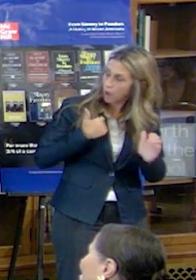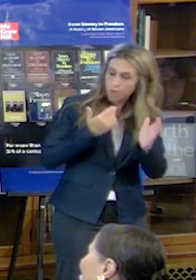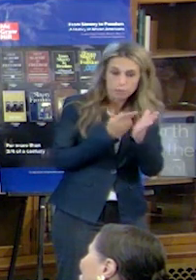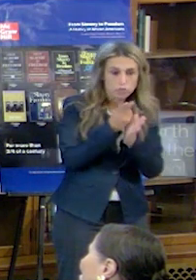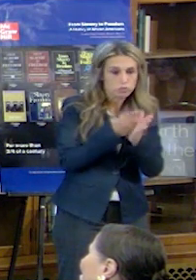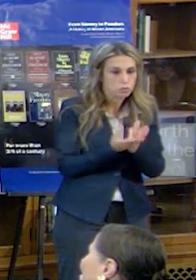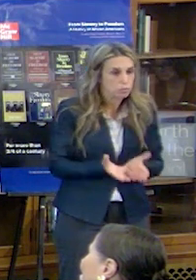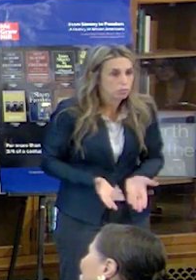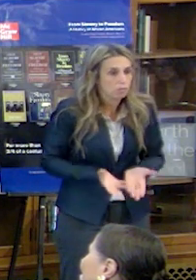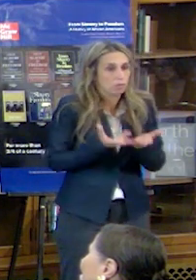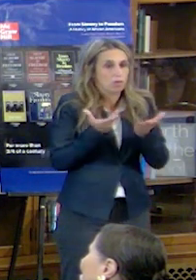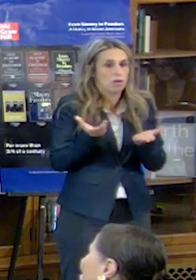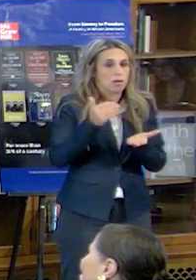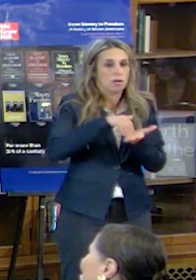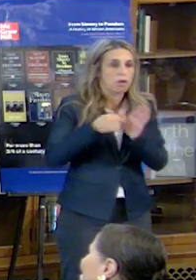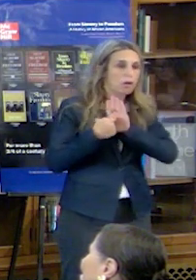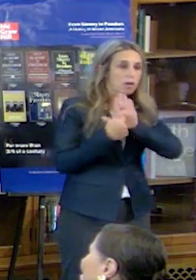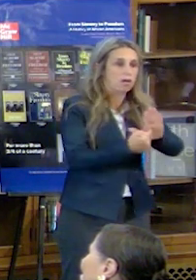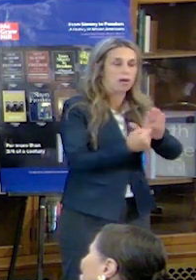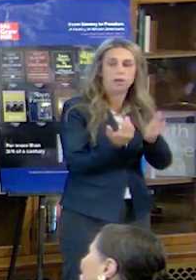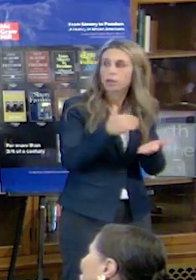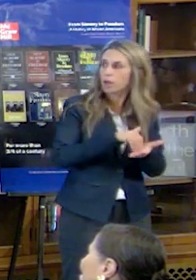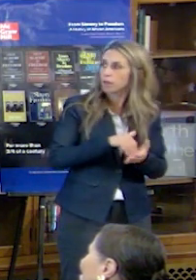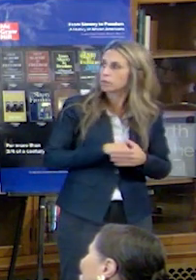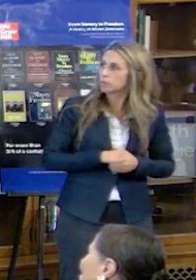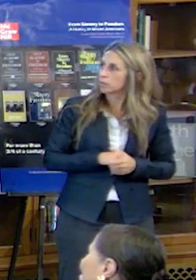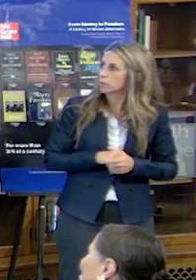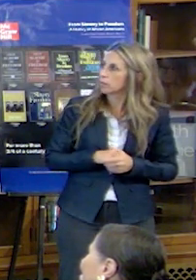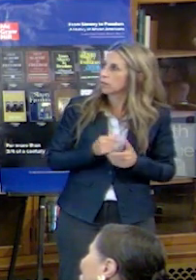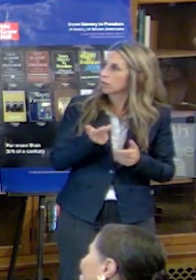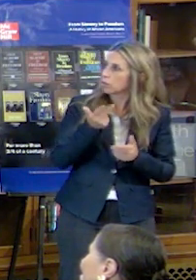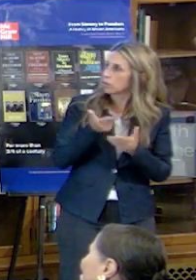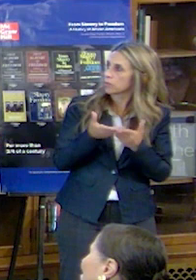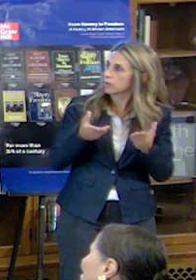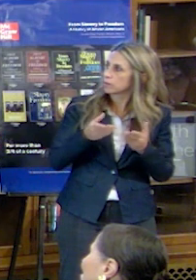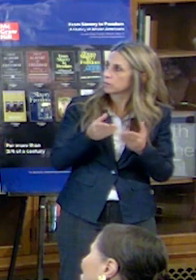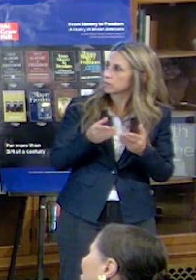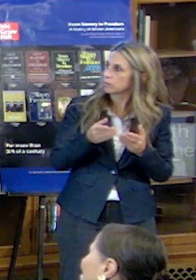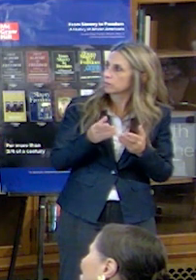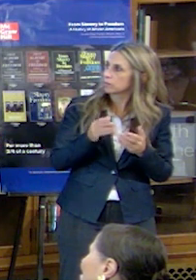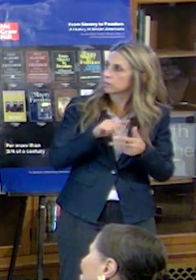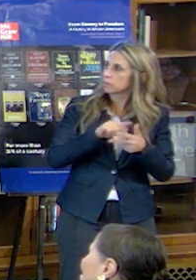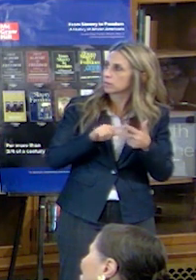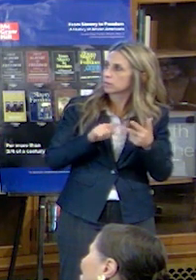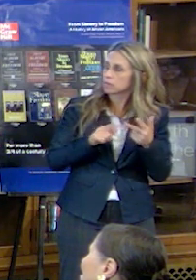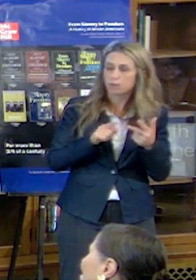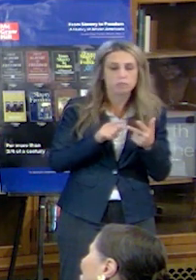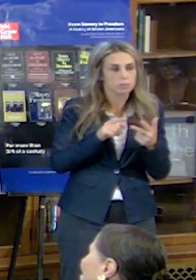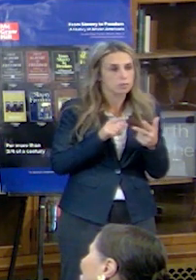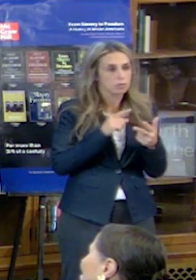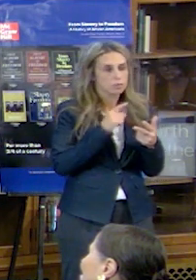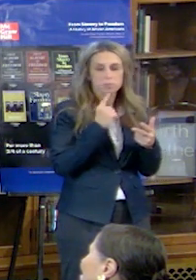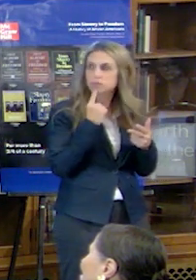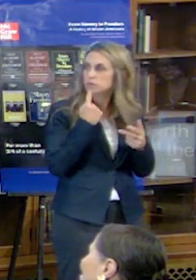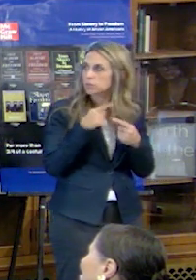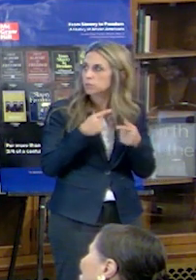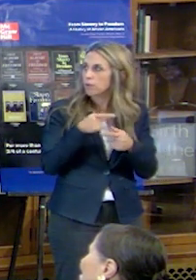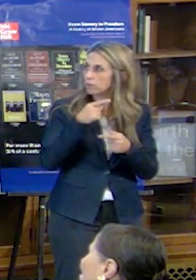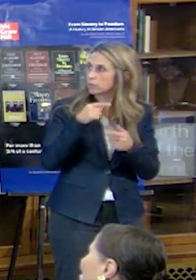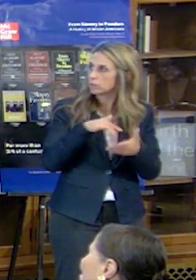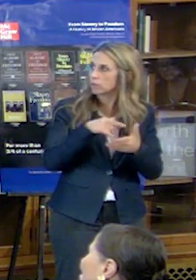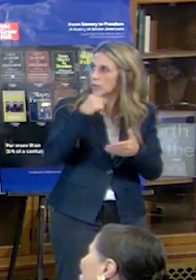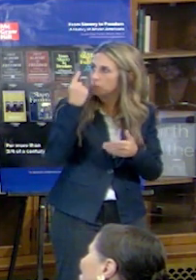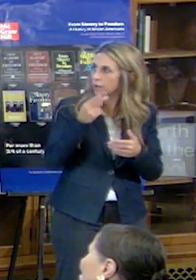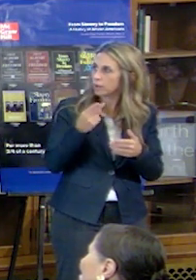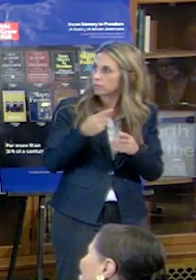C Woodson and the black history movement there are at least three things that seem to be at the Forefront of his appeal and taking seriously in the study of black history and I